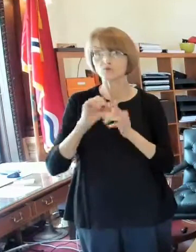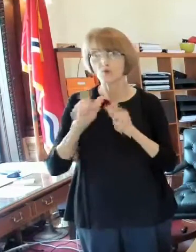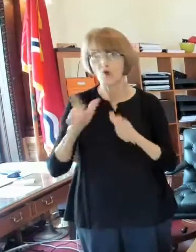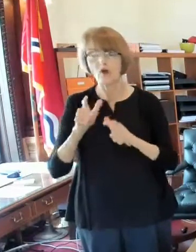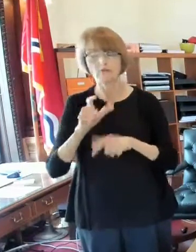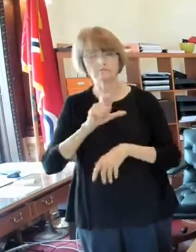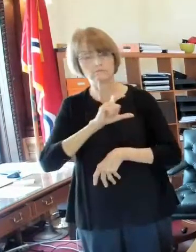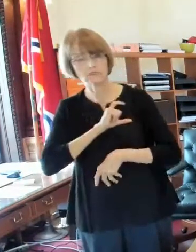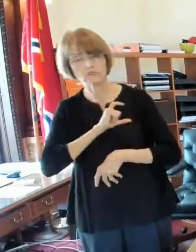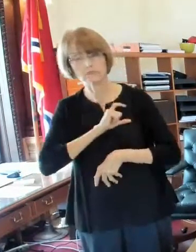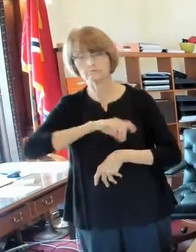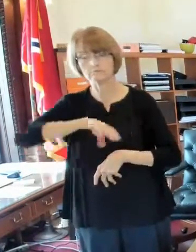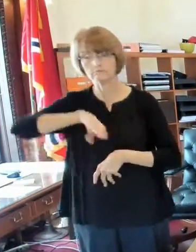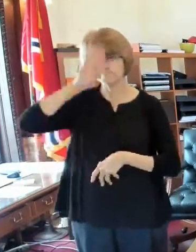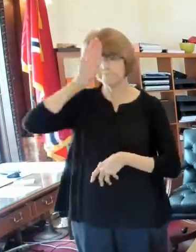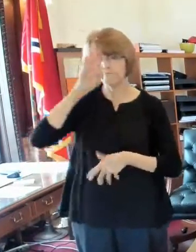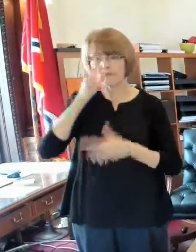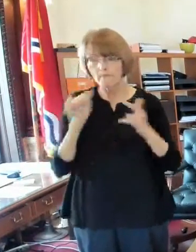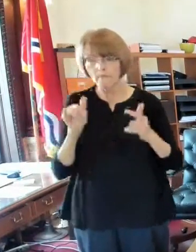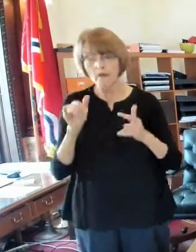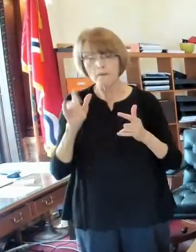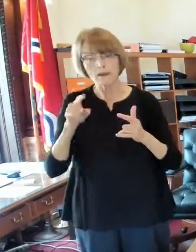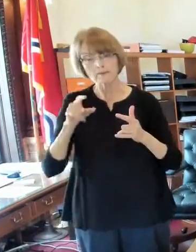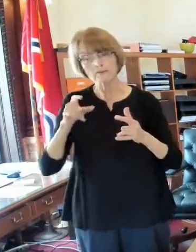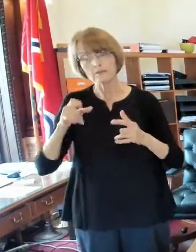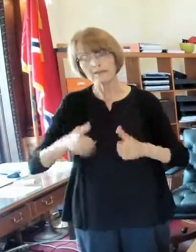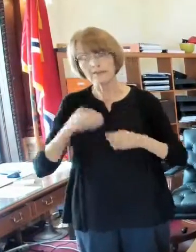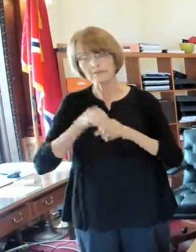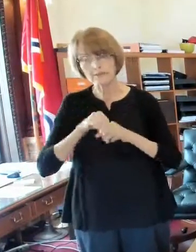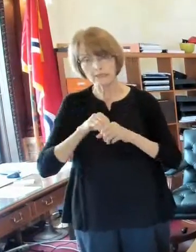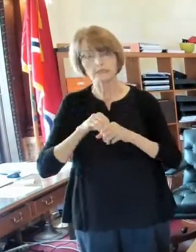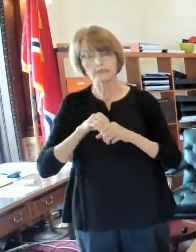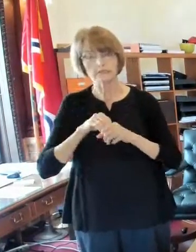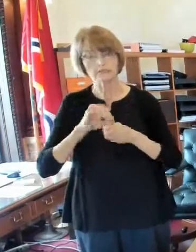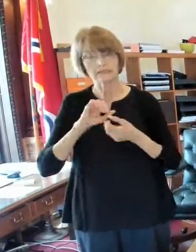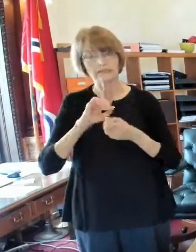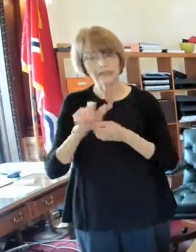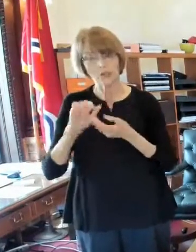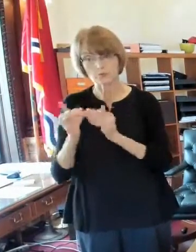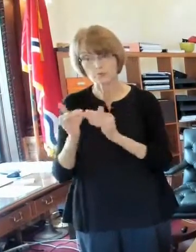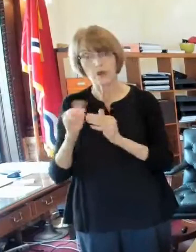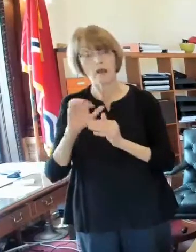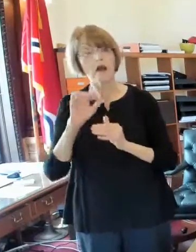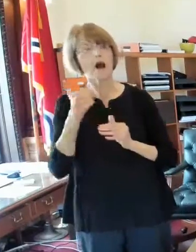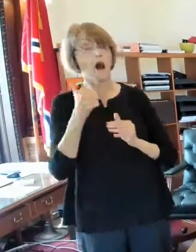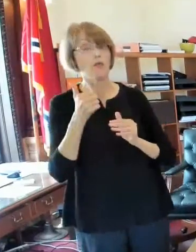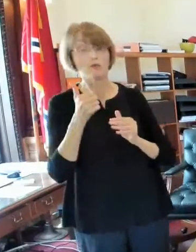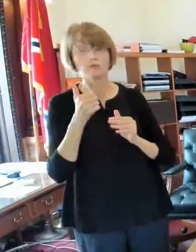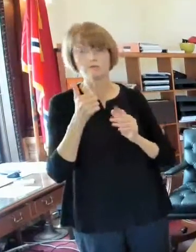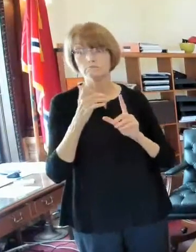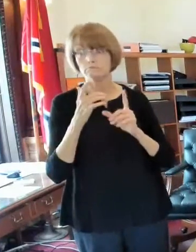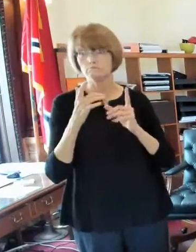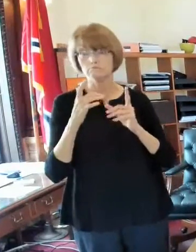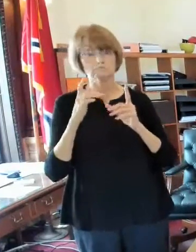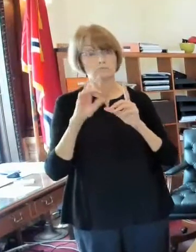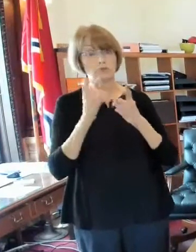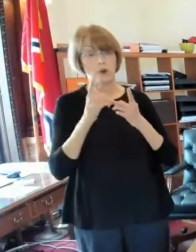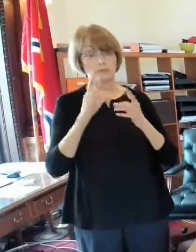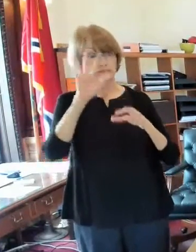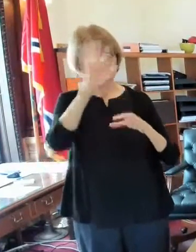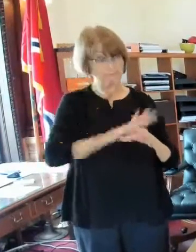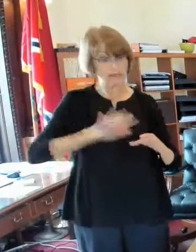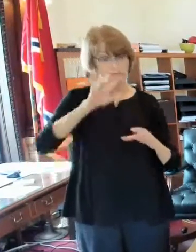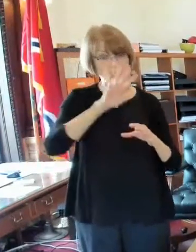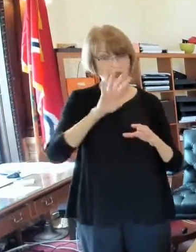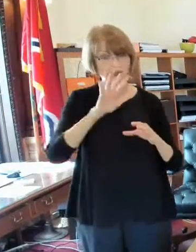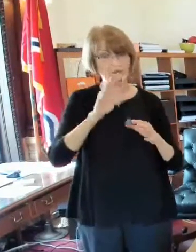other departments can and regularly do hire people who live in the city of St. Louis, police officers,